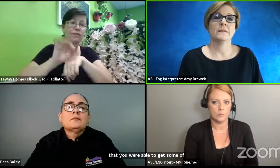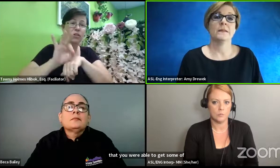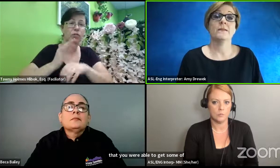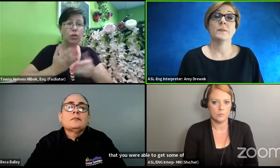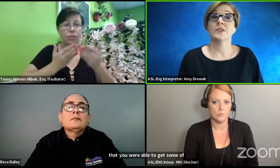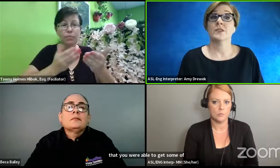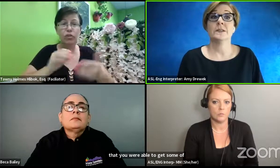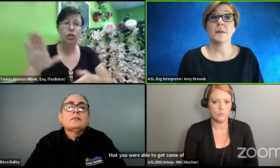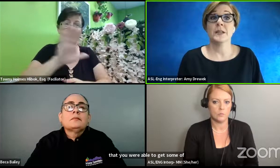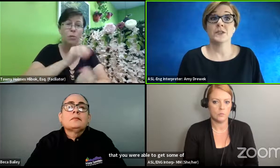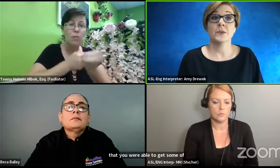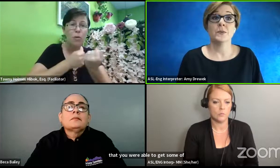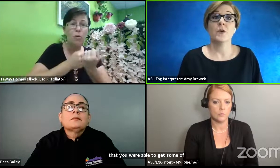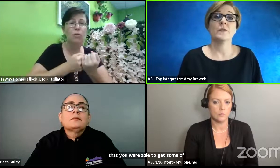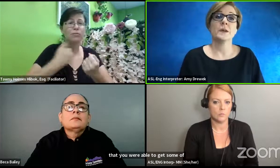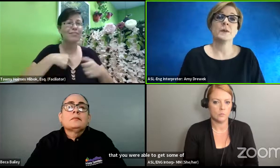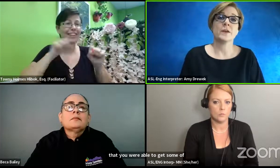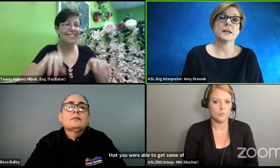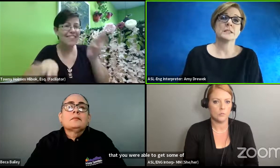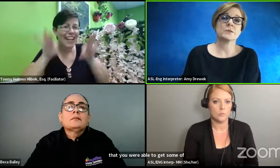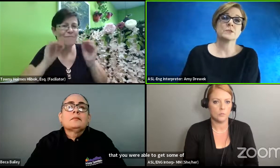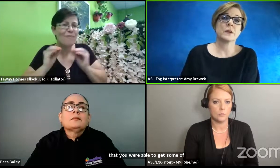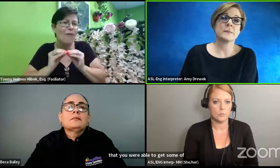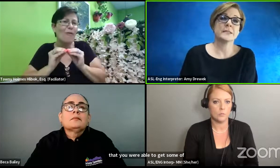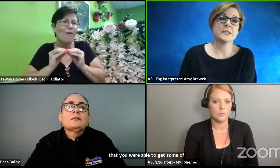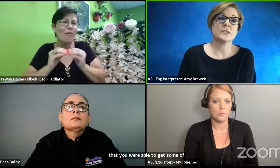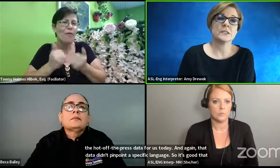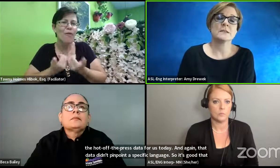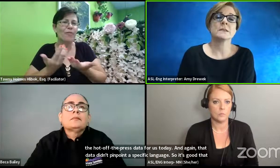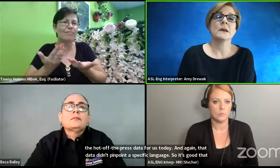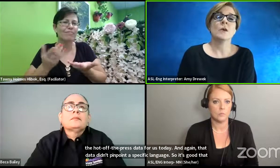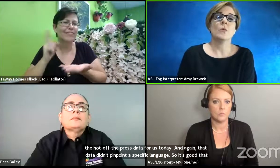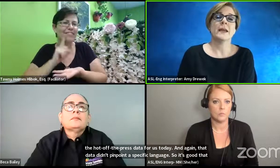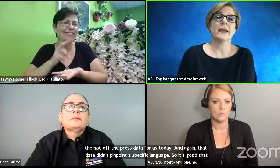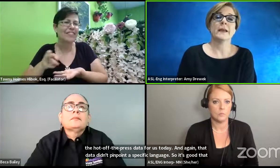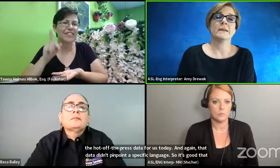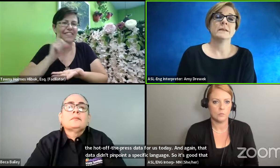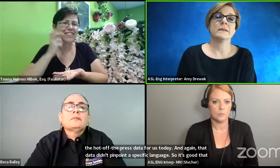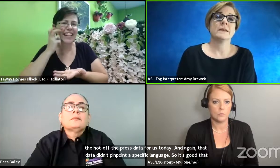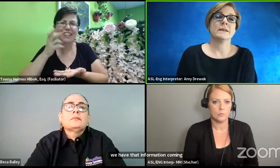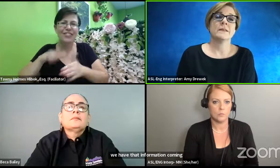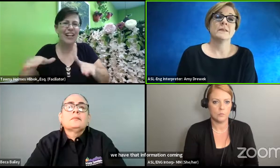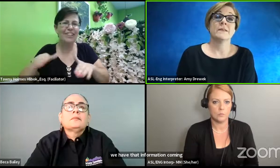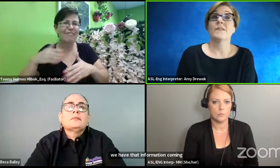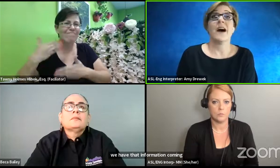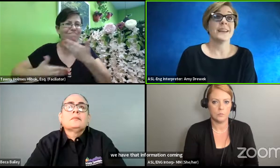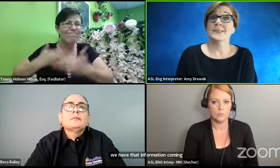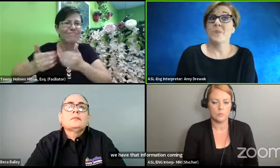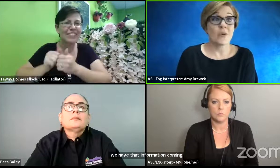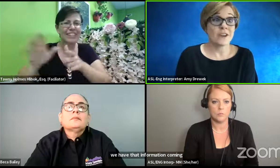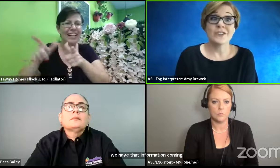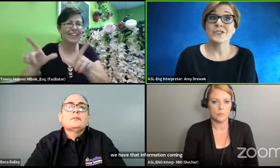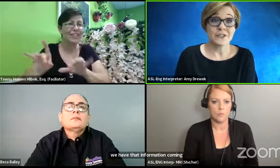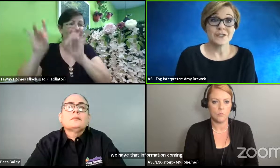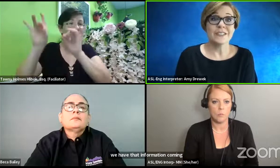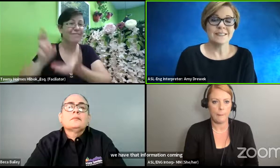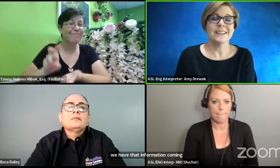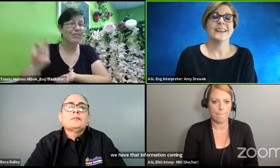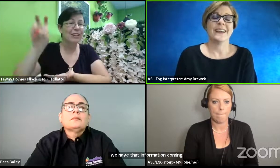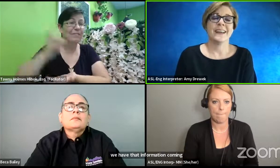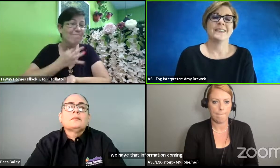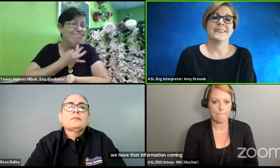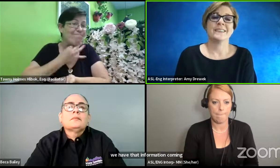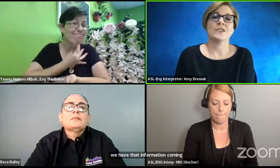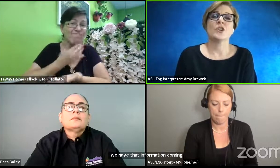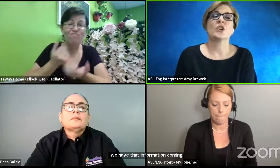that information coming soon. Hopefully with our task force recommendations, we can find more